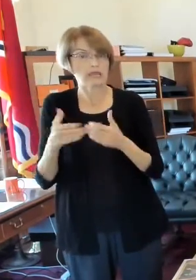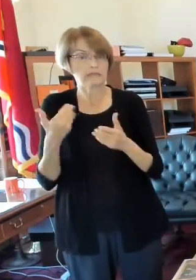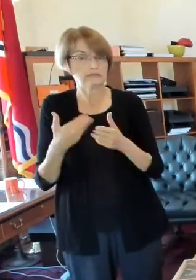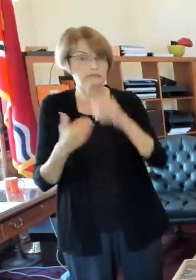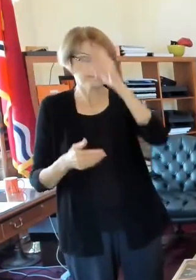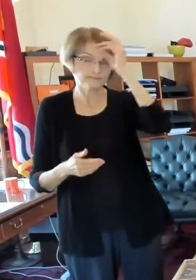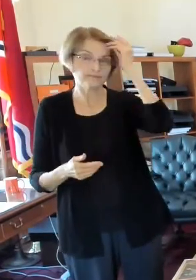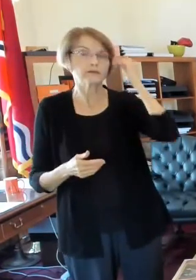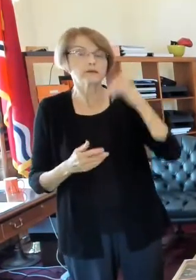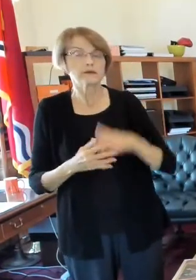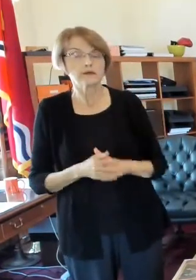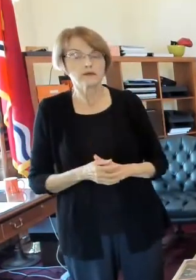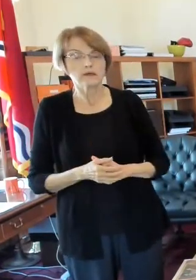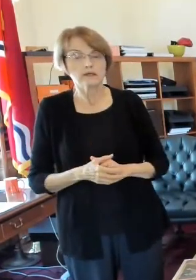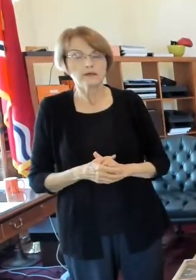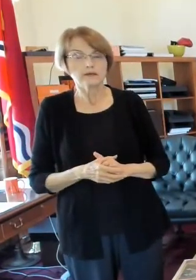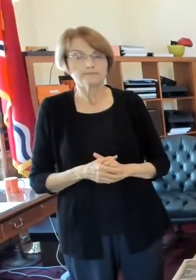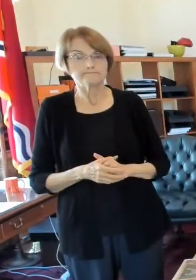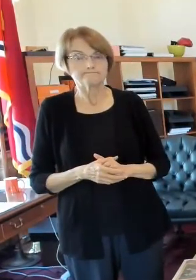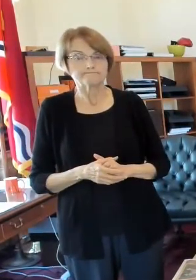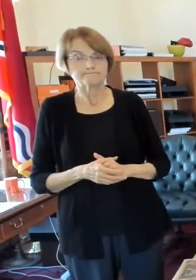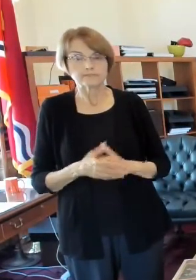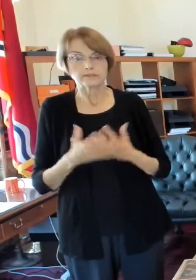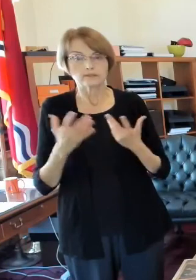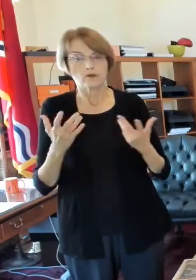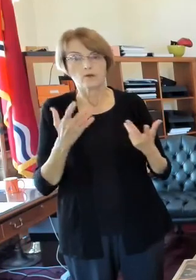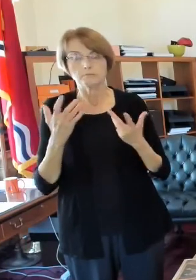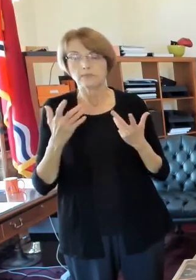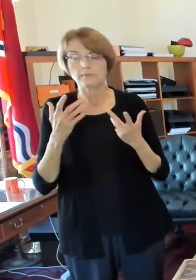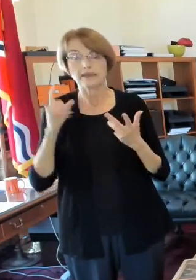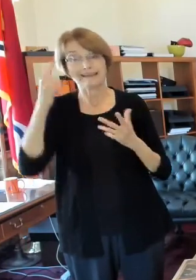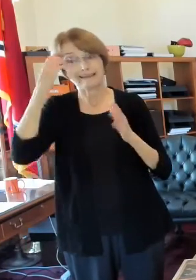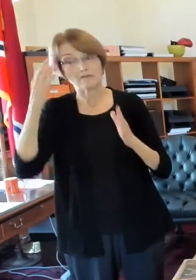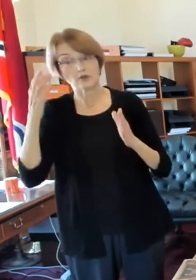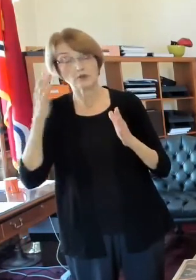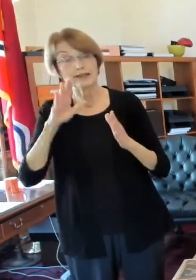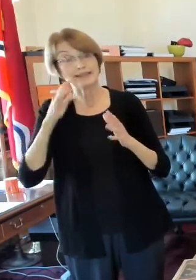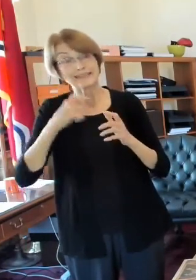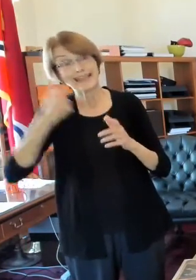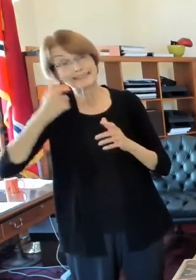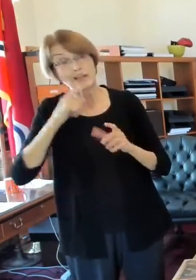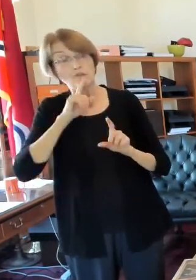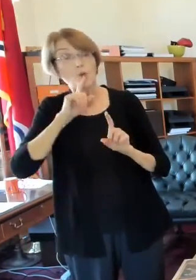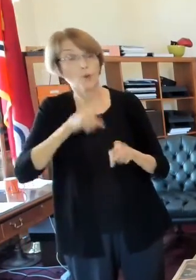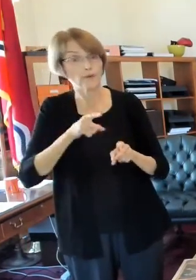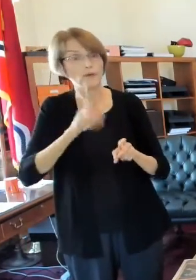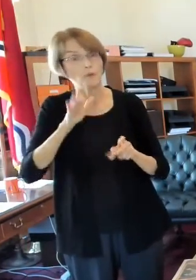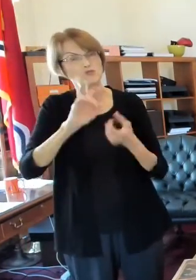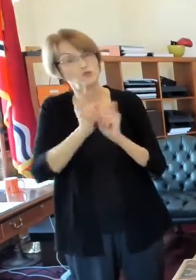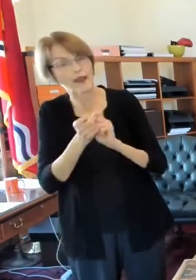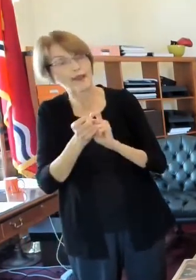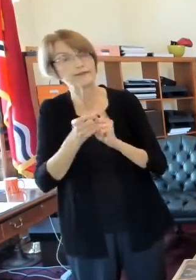You know, I don't know if an executive order from the governor could make them allowed. I don't know if any of that would be possible,